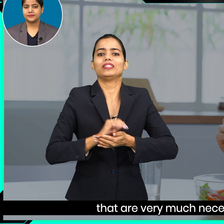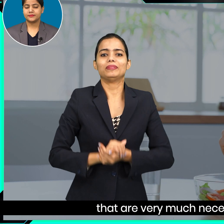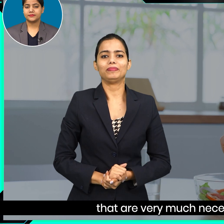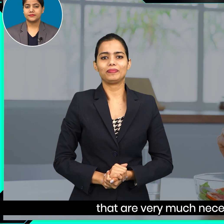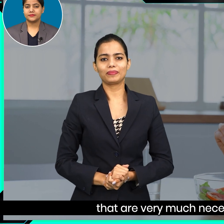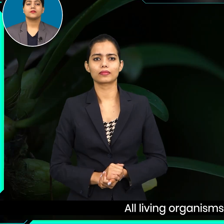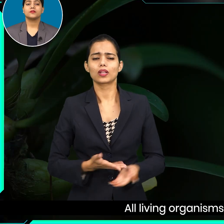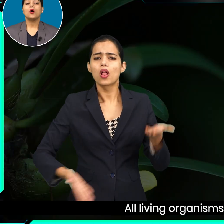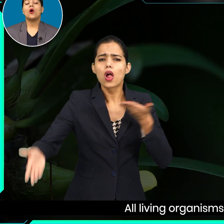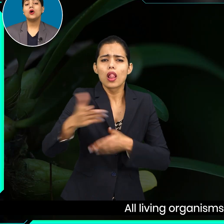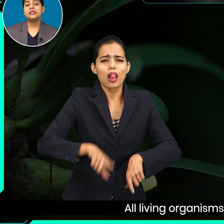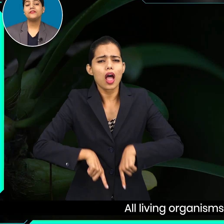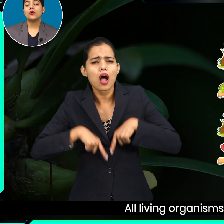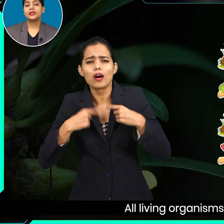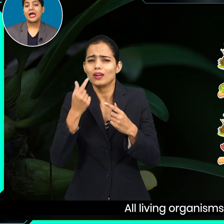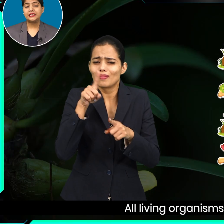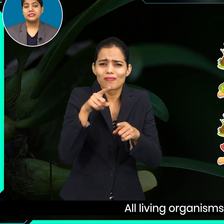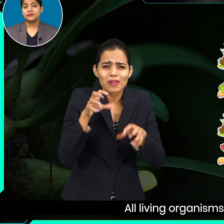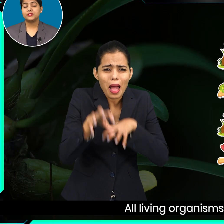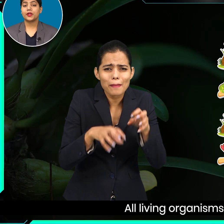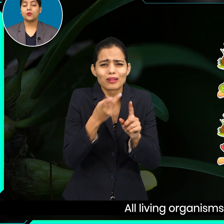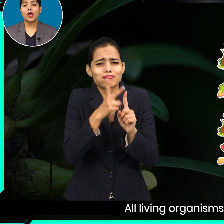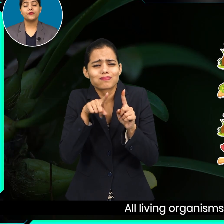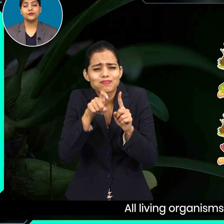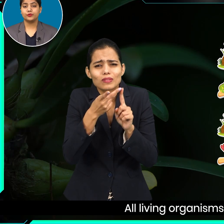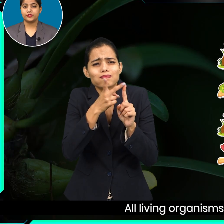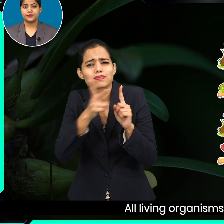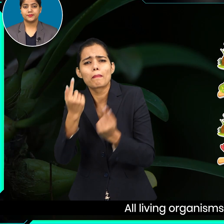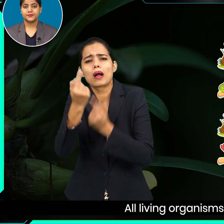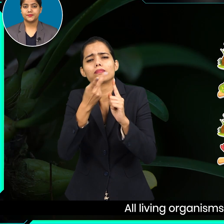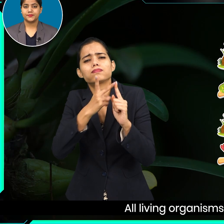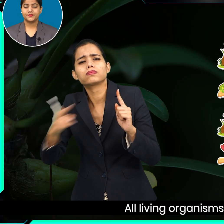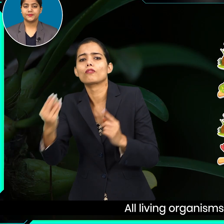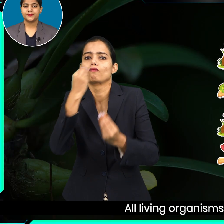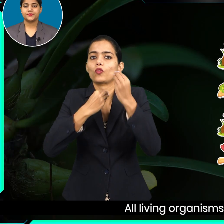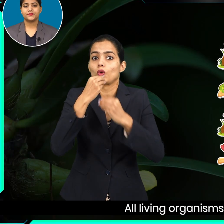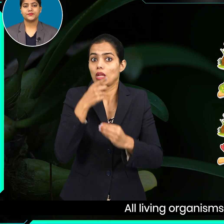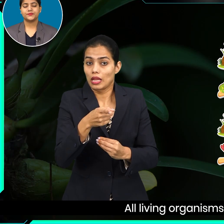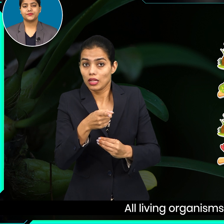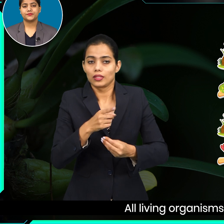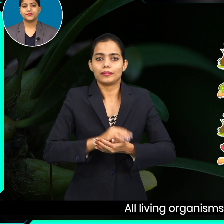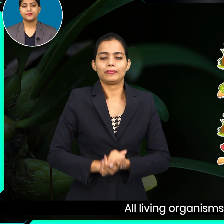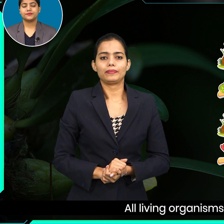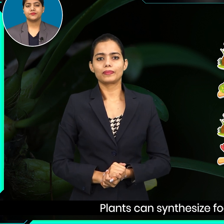body. All living organisms require food.